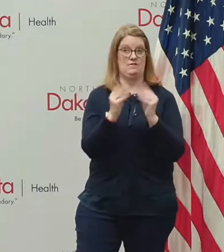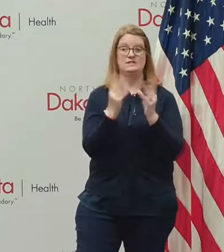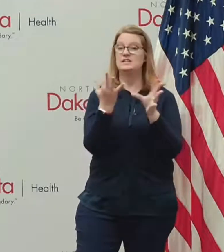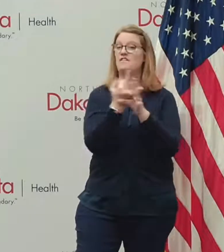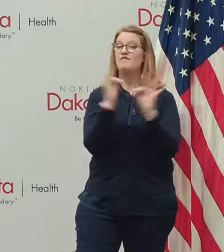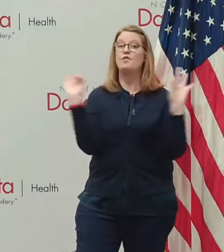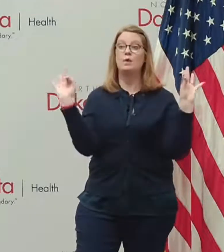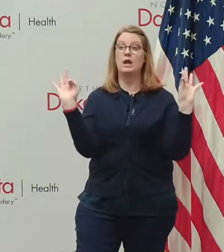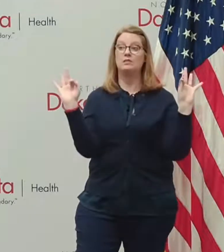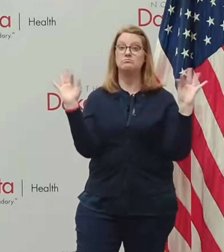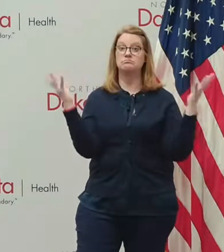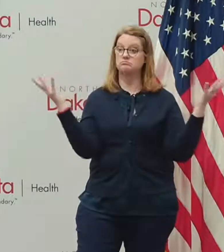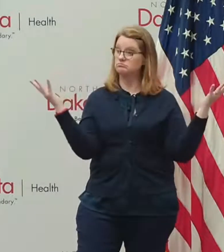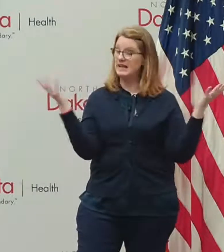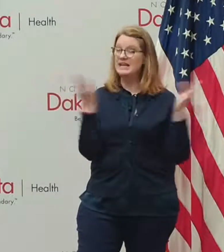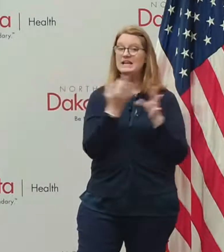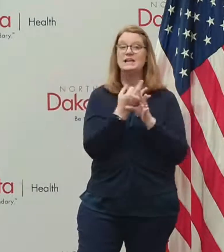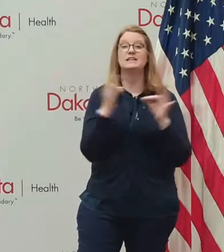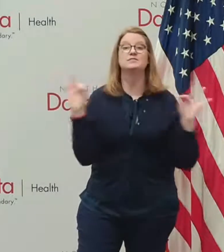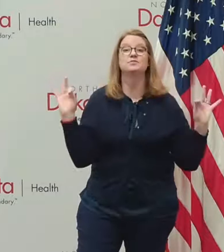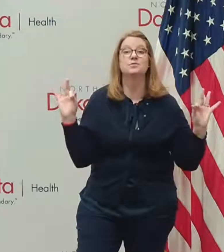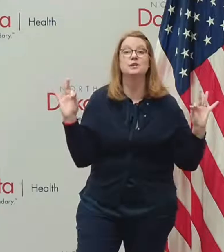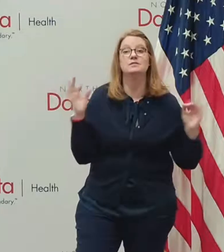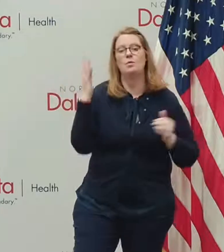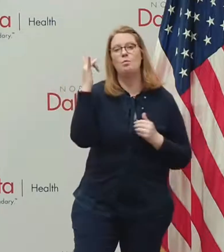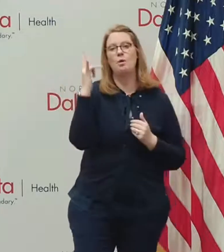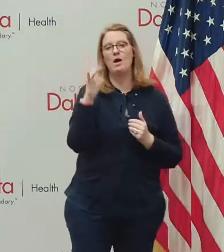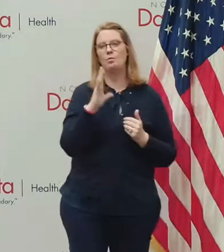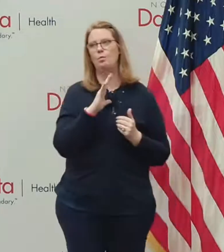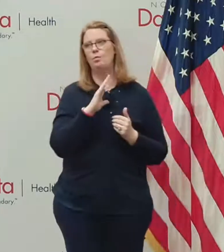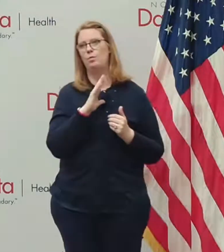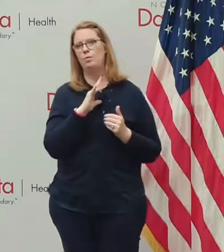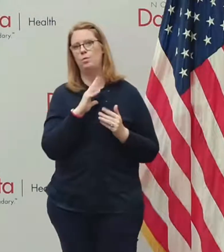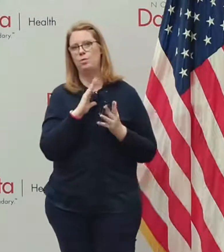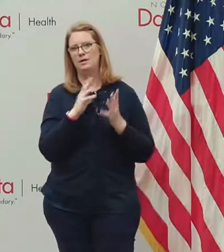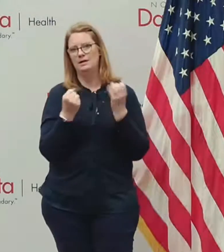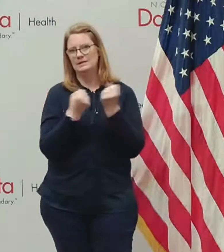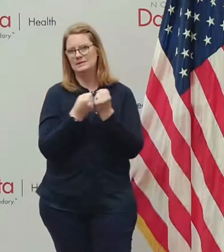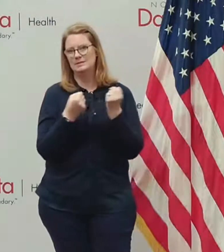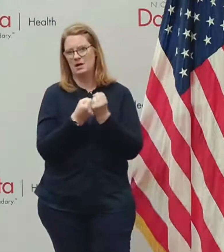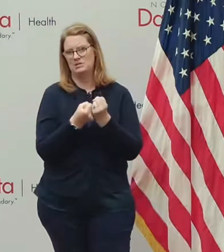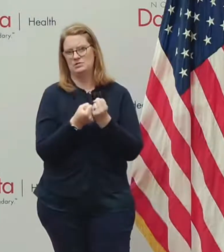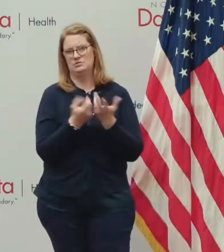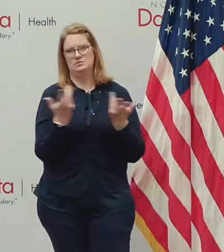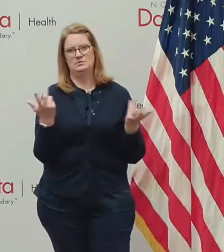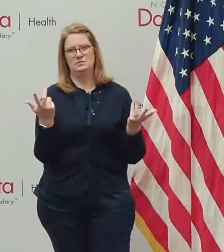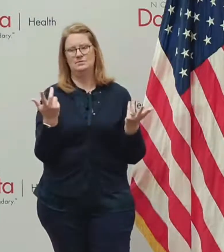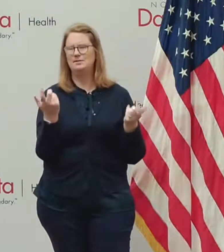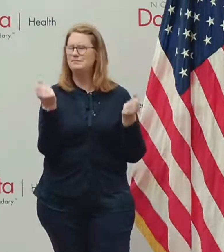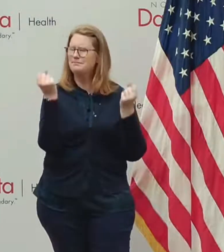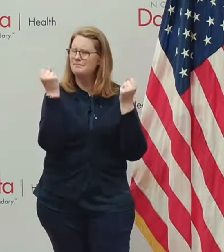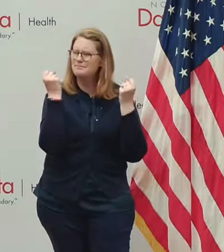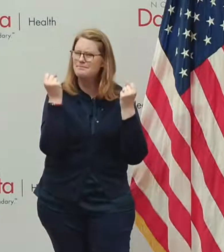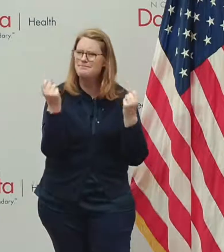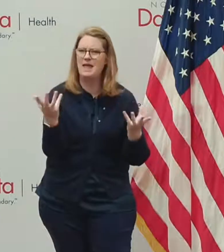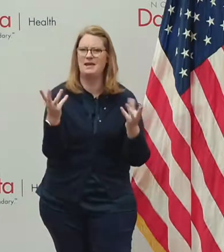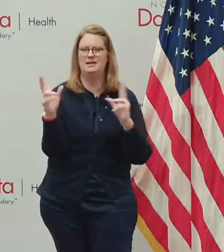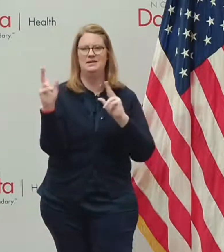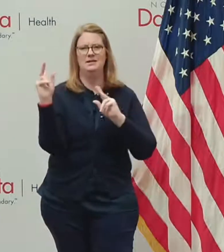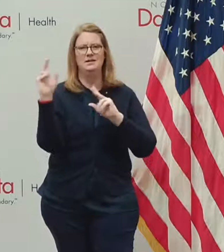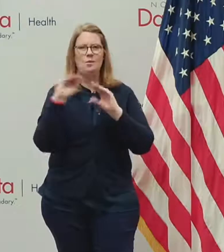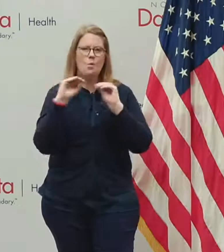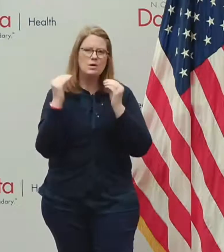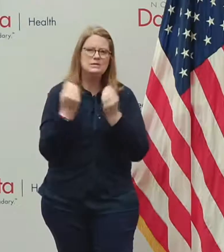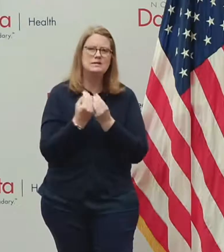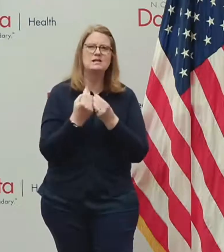to the public, and it's free because of the incredible sponsorship that we have from so many great